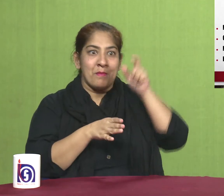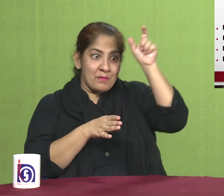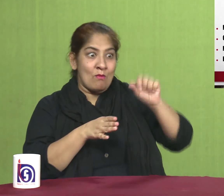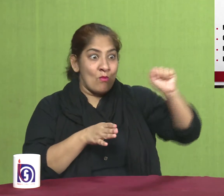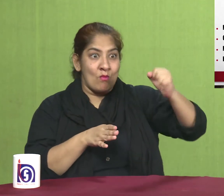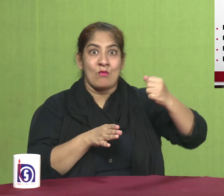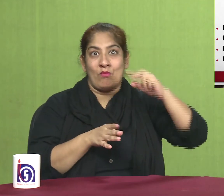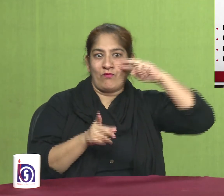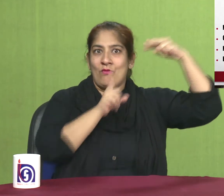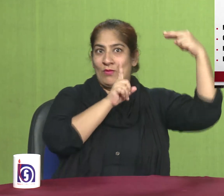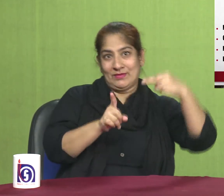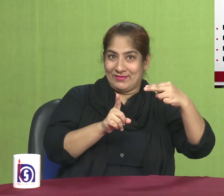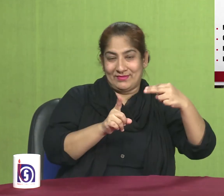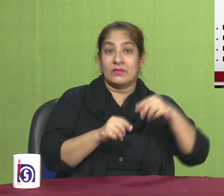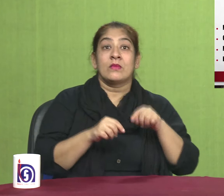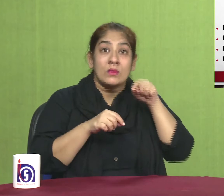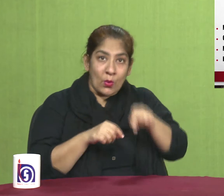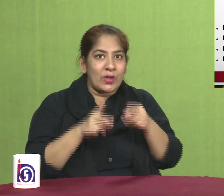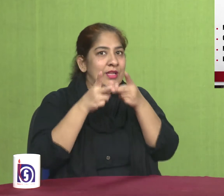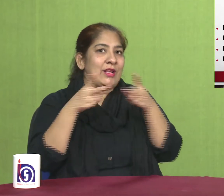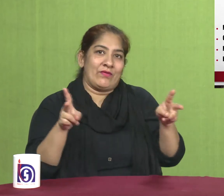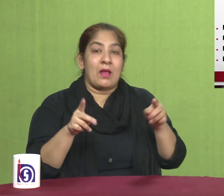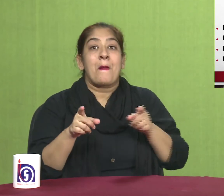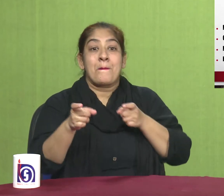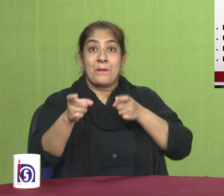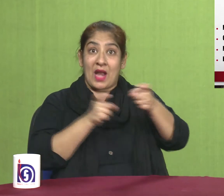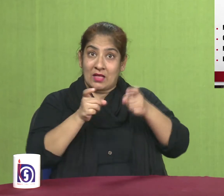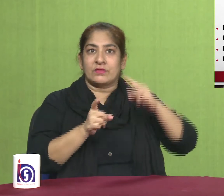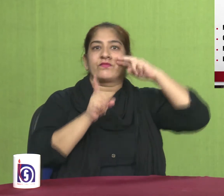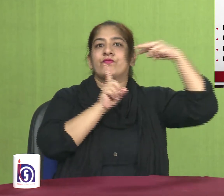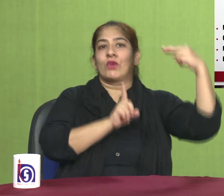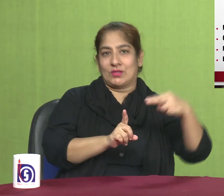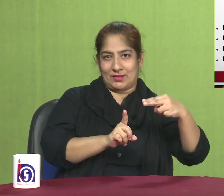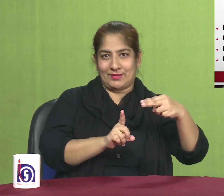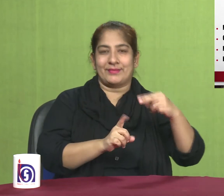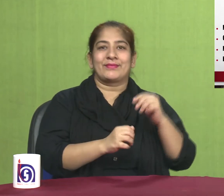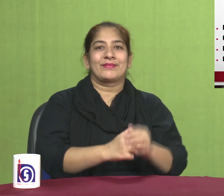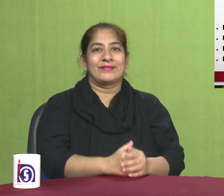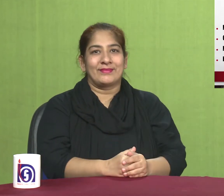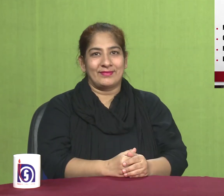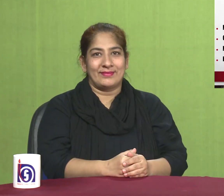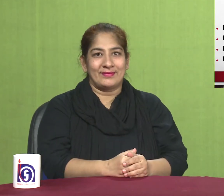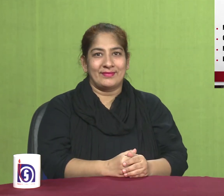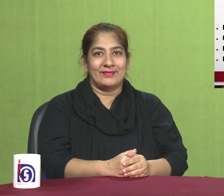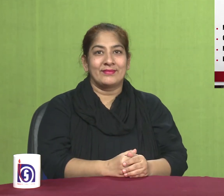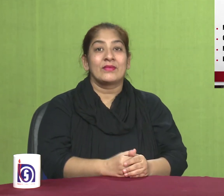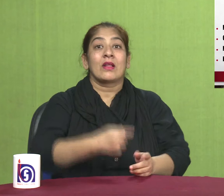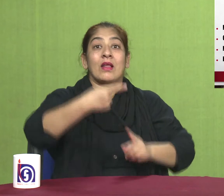Like previous slide we had discussed, that was from shareholders' view. Now this is from